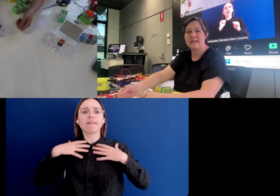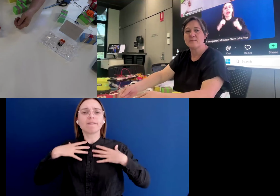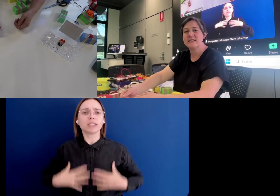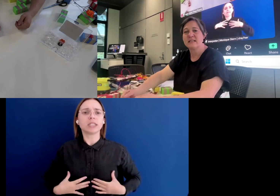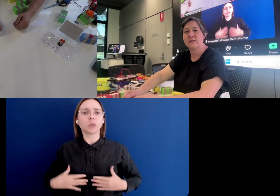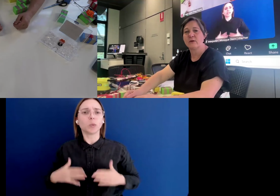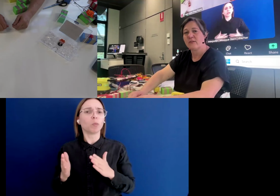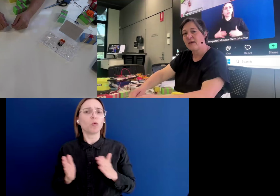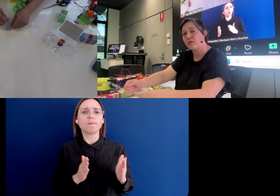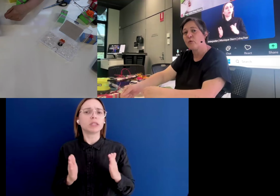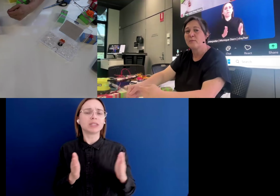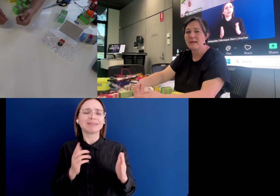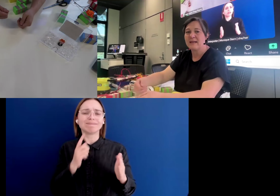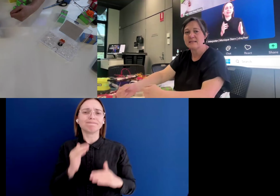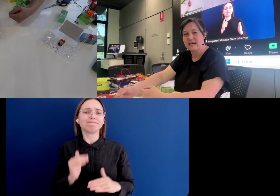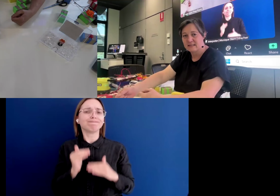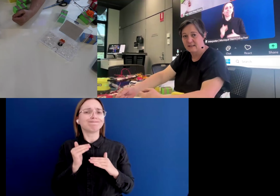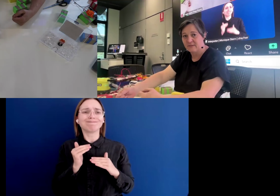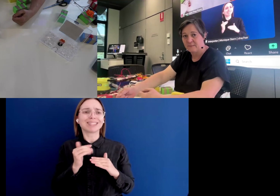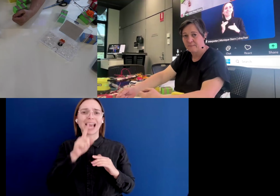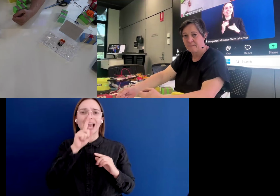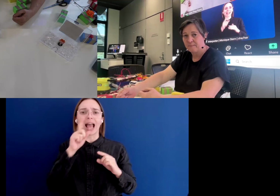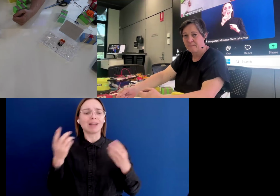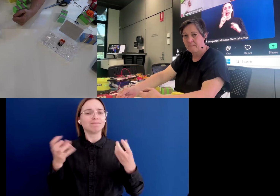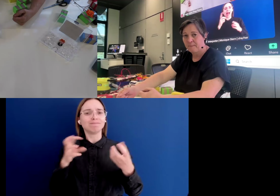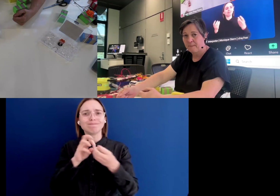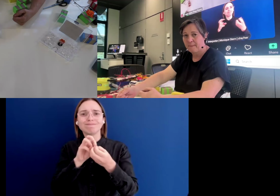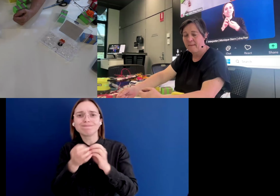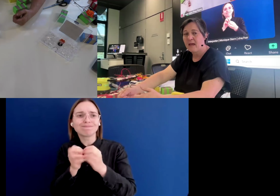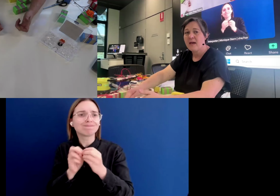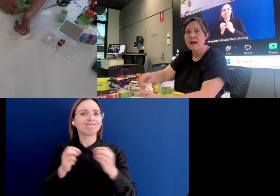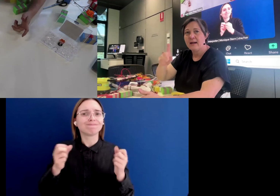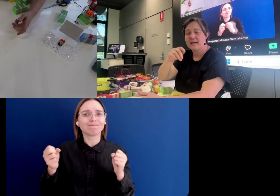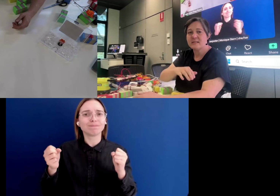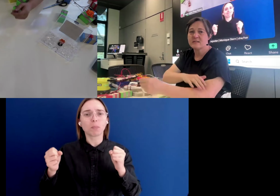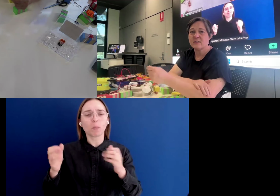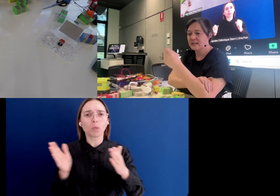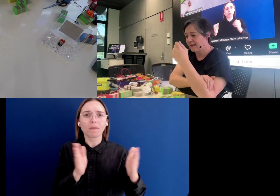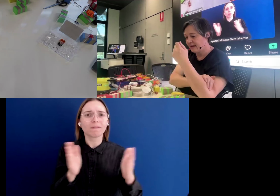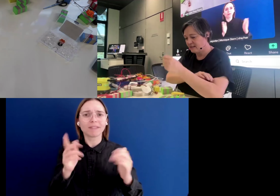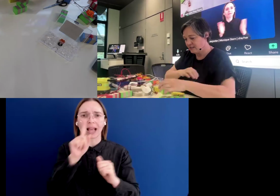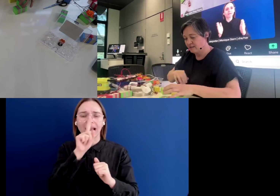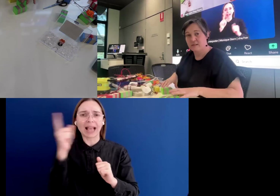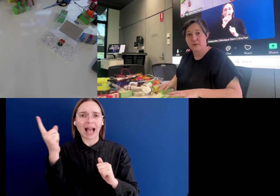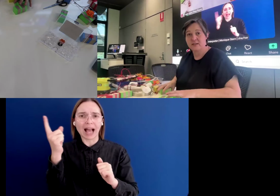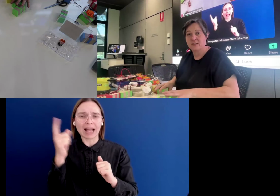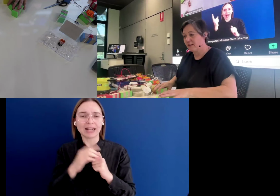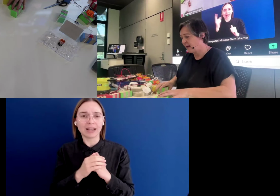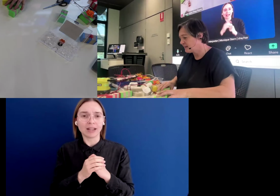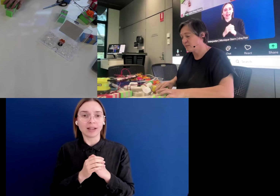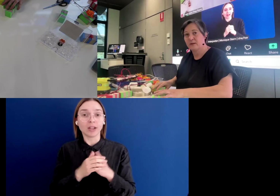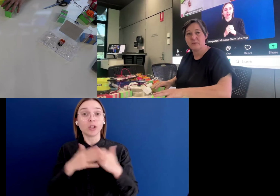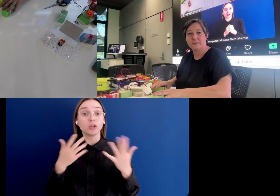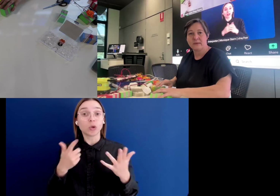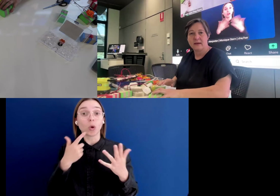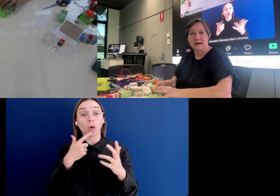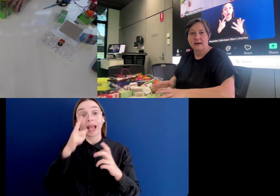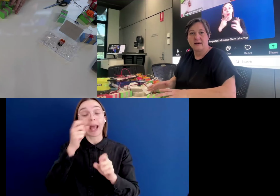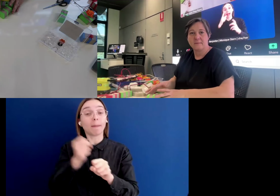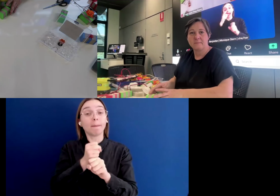select which material they thought would be conductive. And he's just gone to get that so we can show you that as